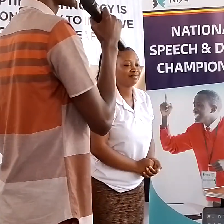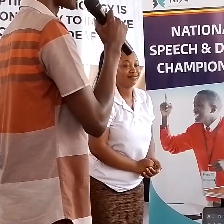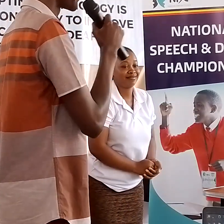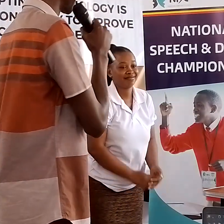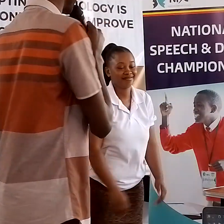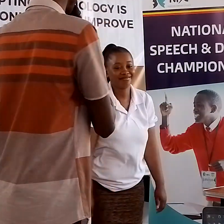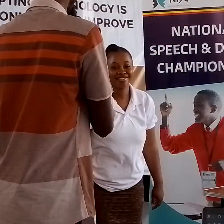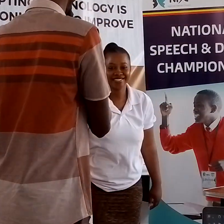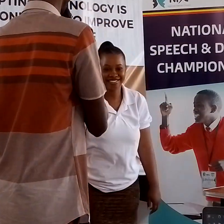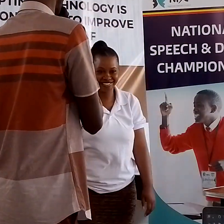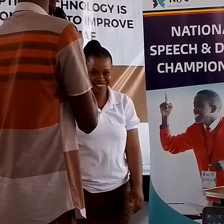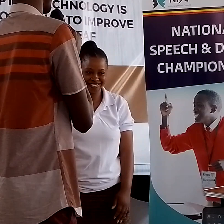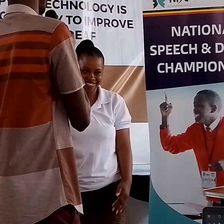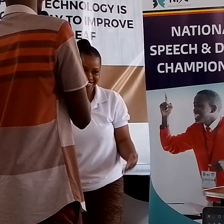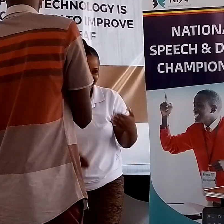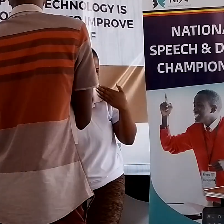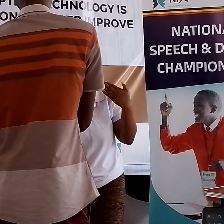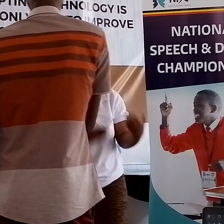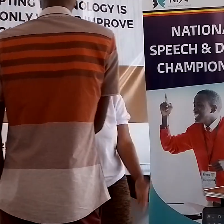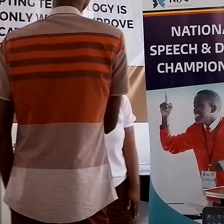And I am a student soon. And she's becoming a student soon.